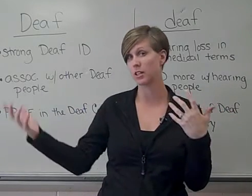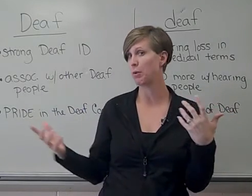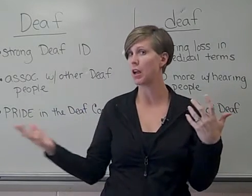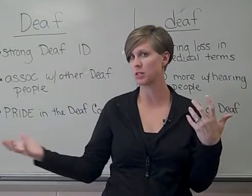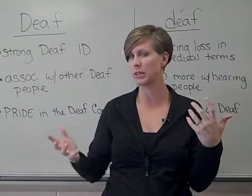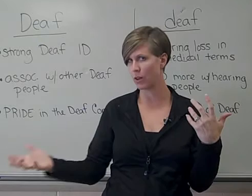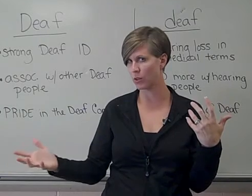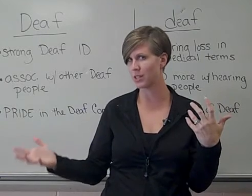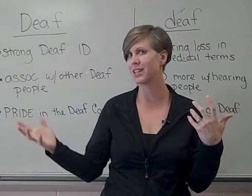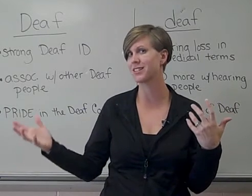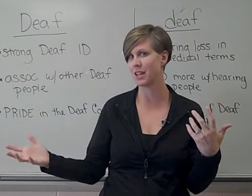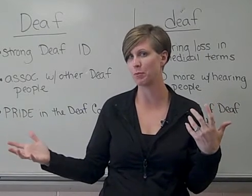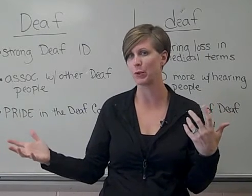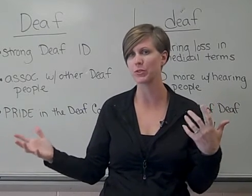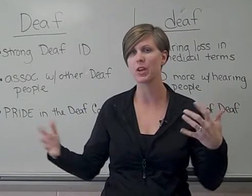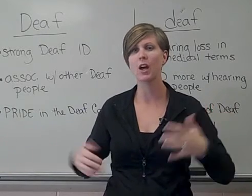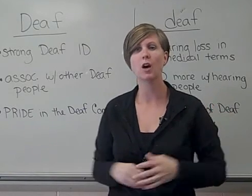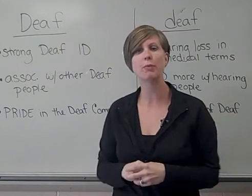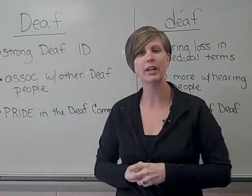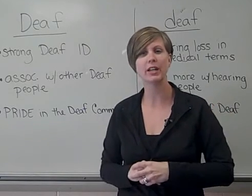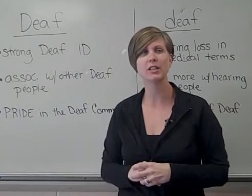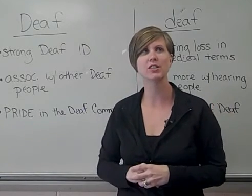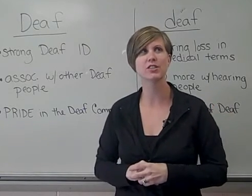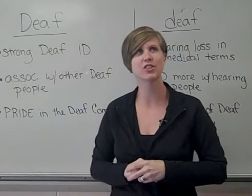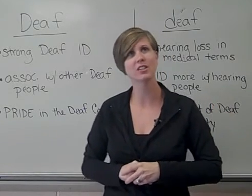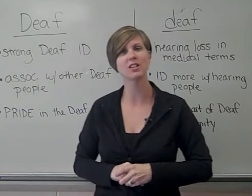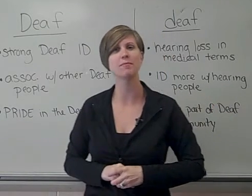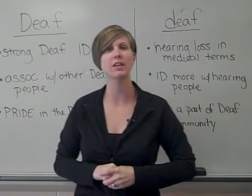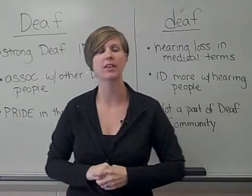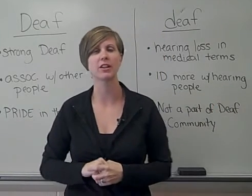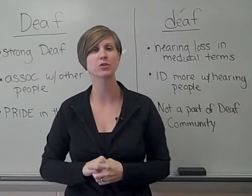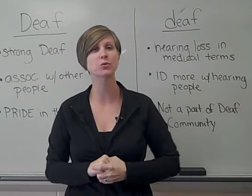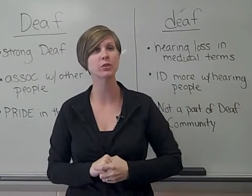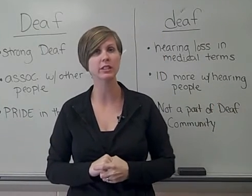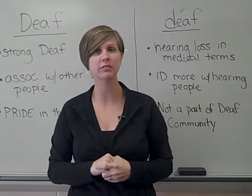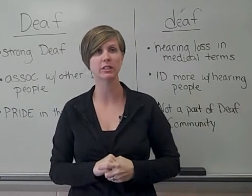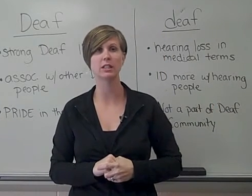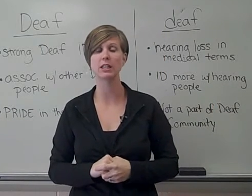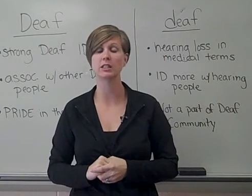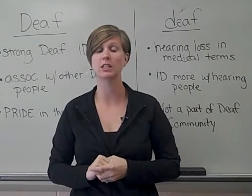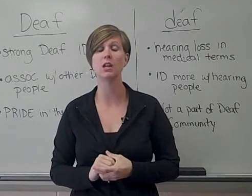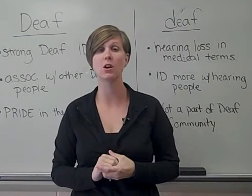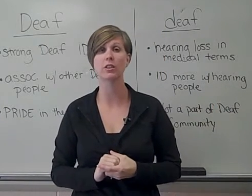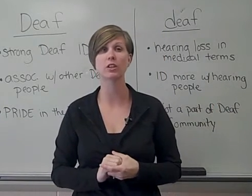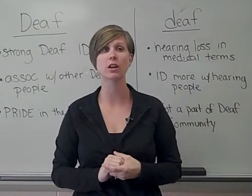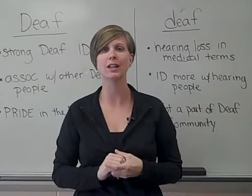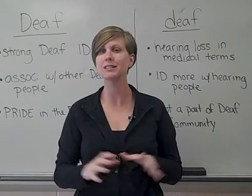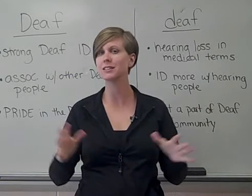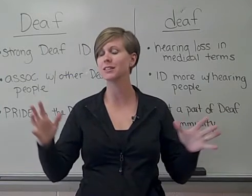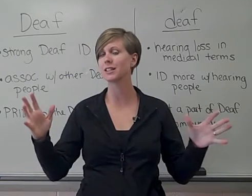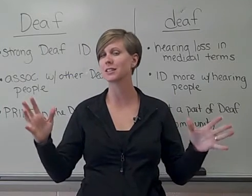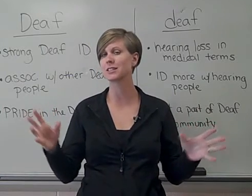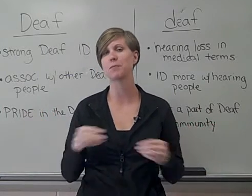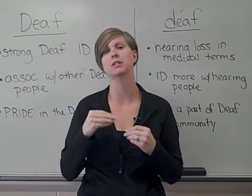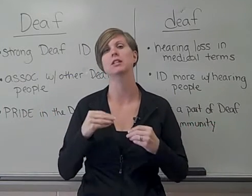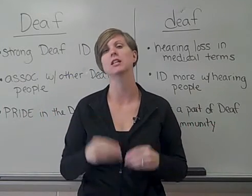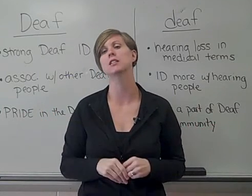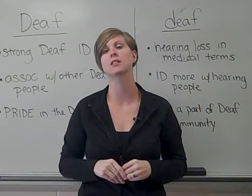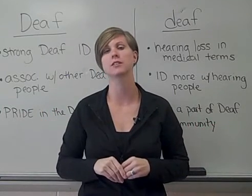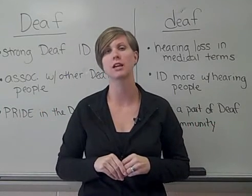than possibly those examples, but it is just something that is really, really neat to know, that you are instantly accepted into the